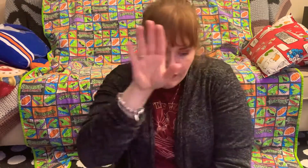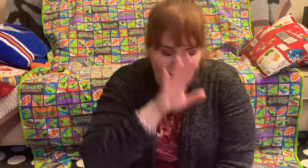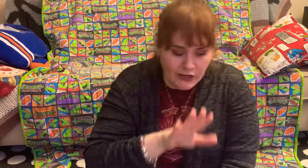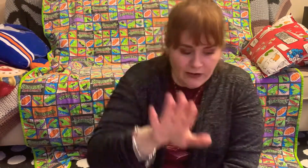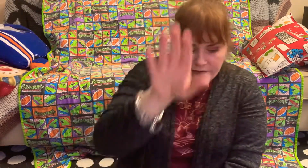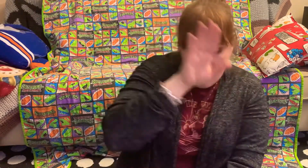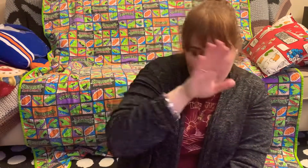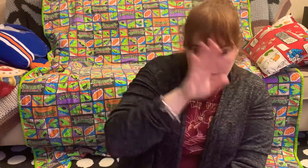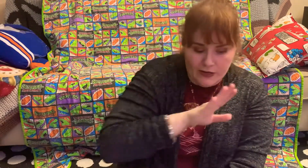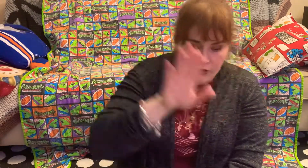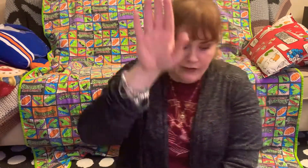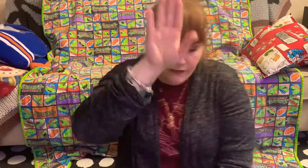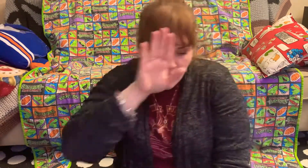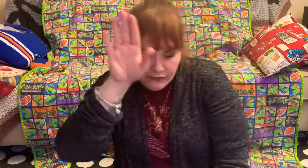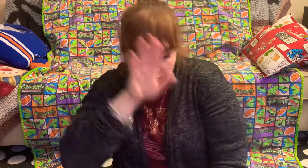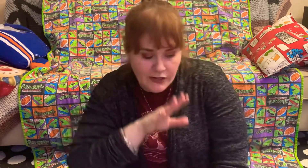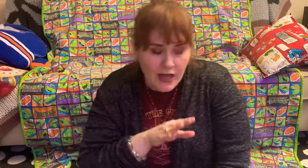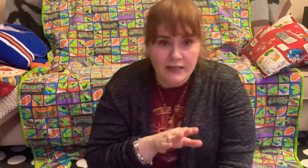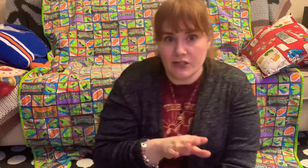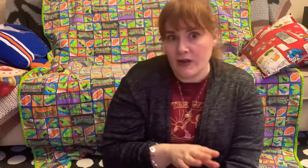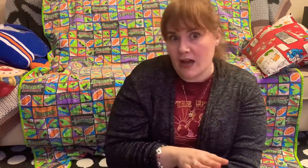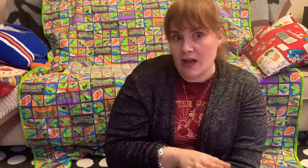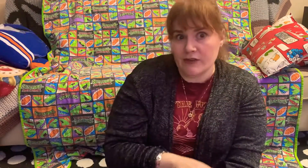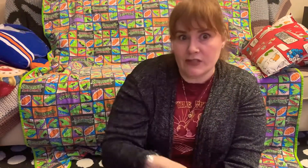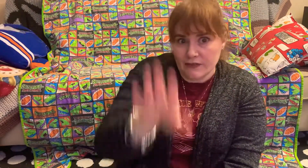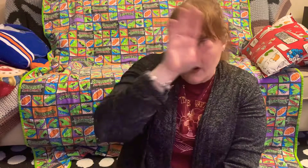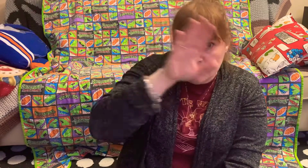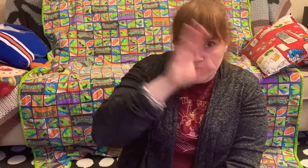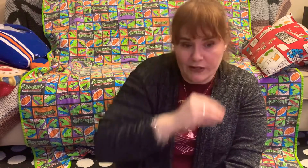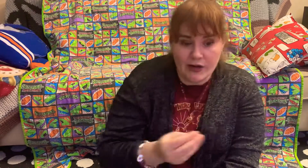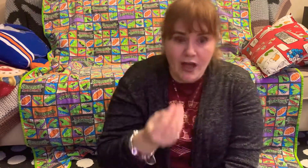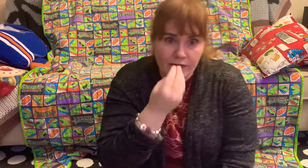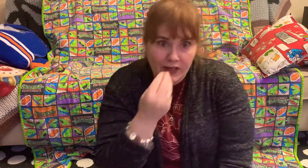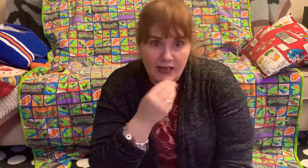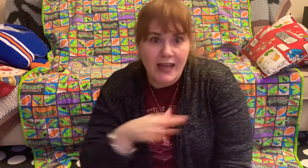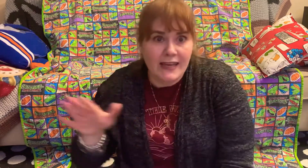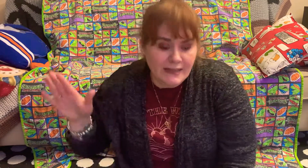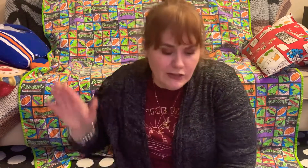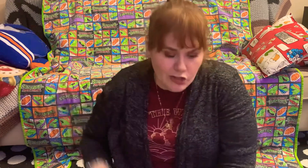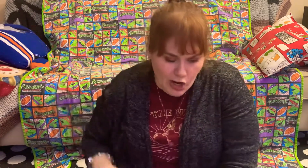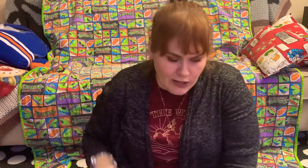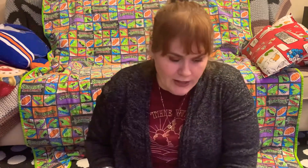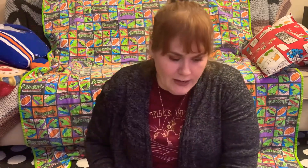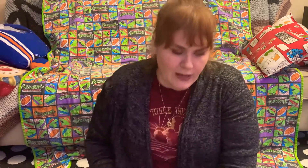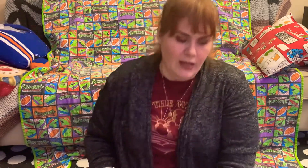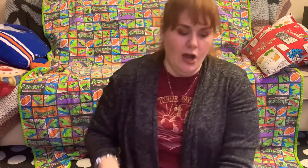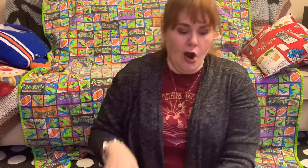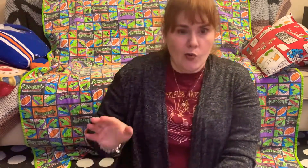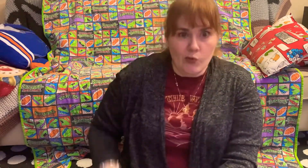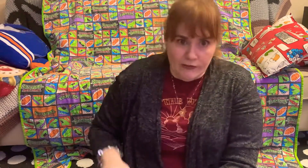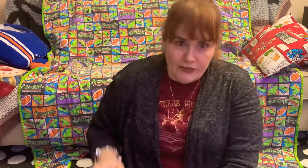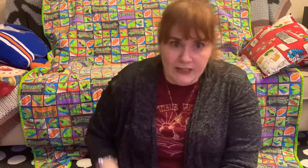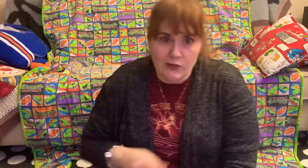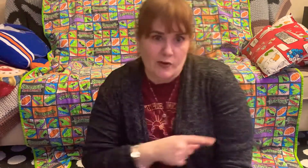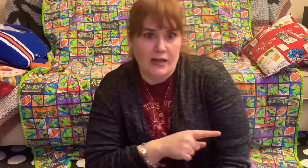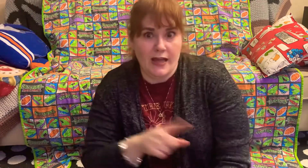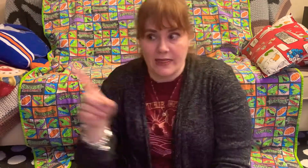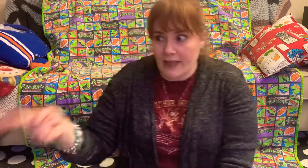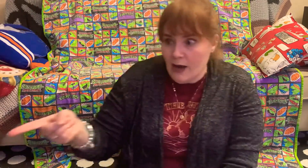firefighter, a firefighter, a firefighter? Did you ever see a firefighter feed his dog? Woof this way and that way